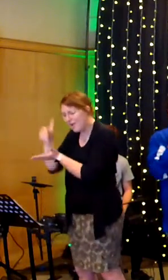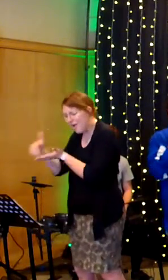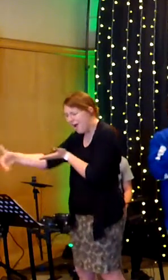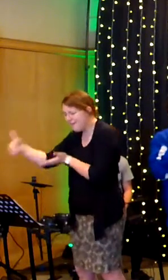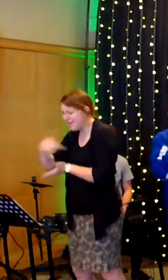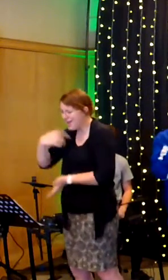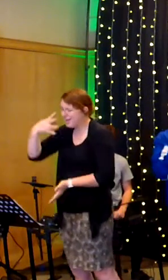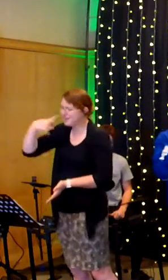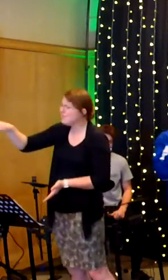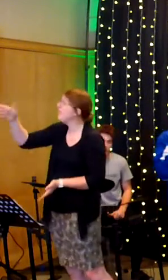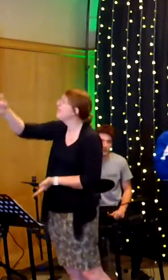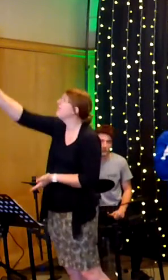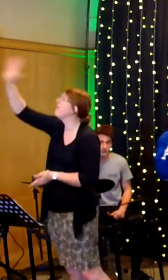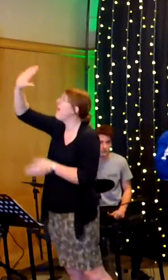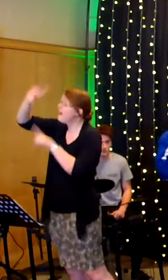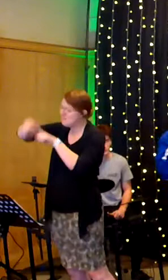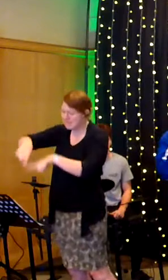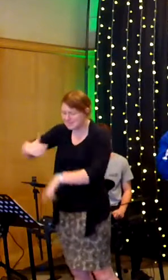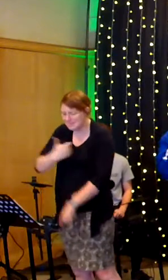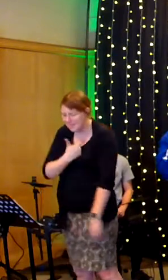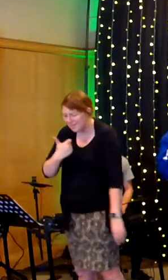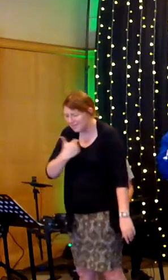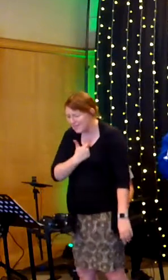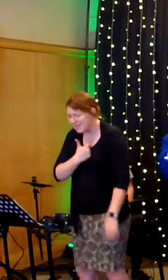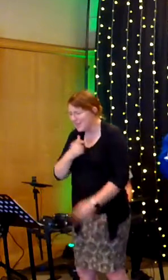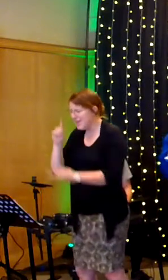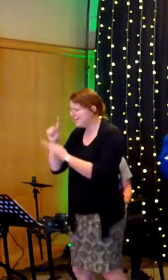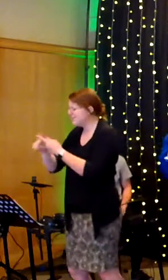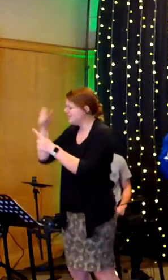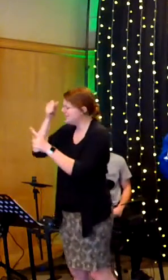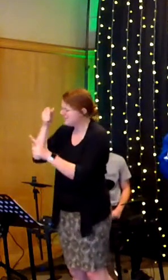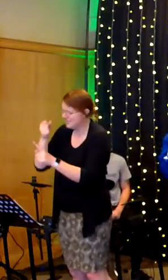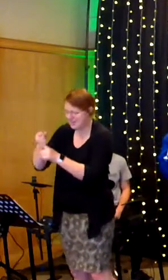fear, like the sun shaping the